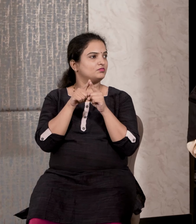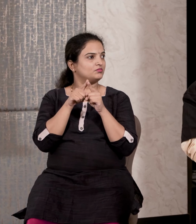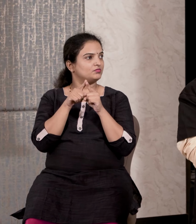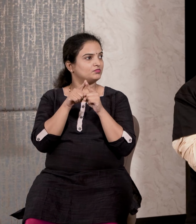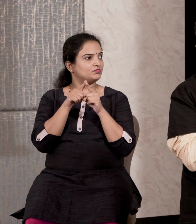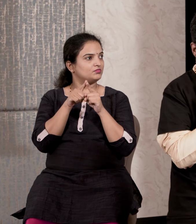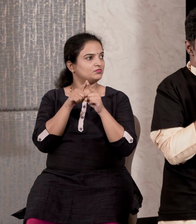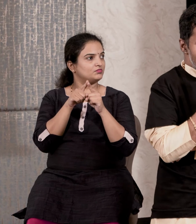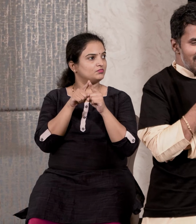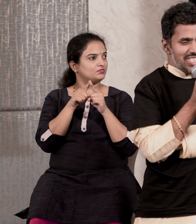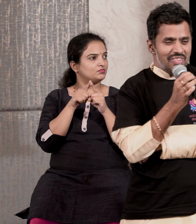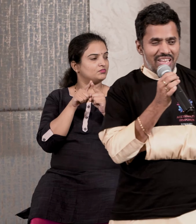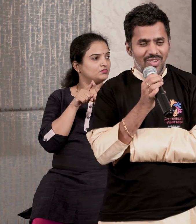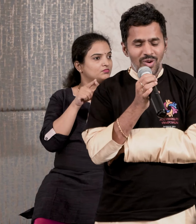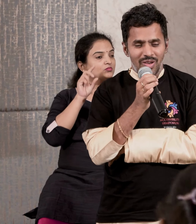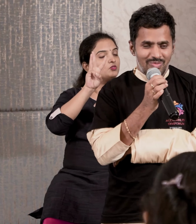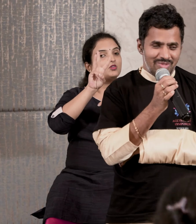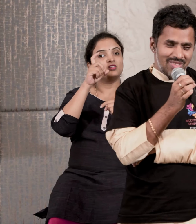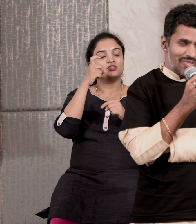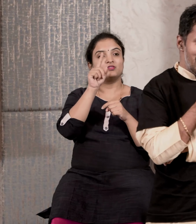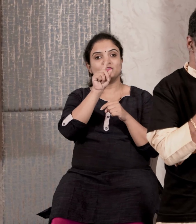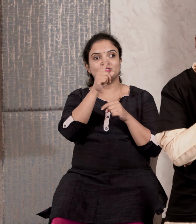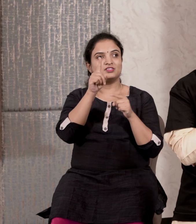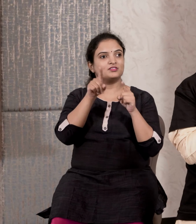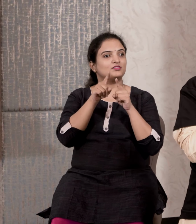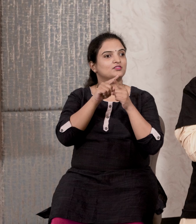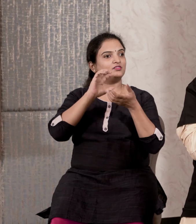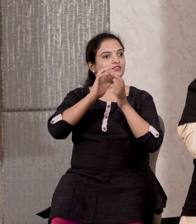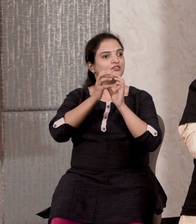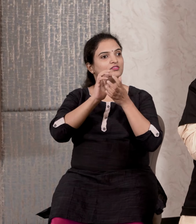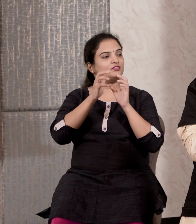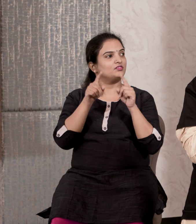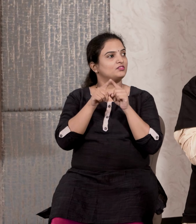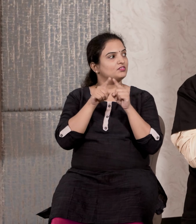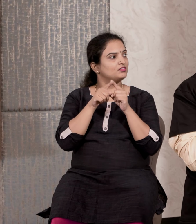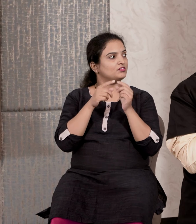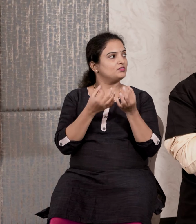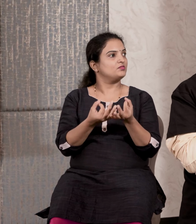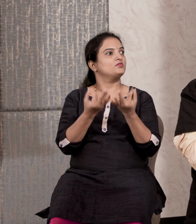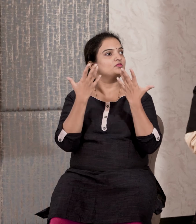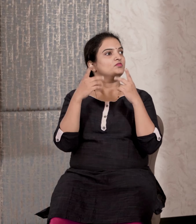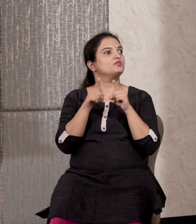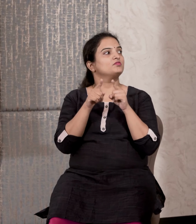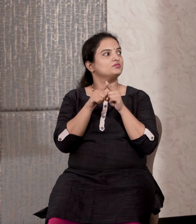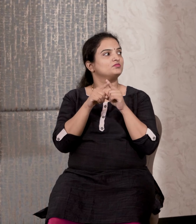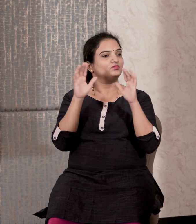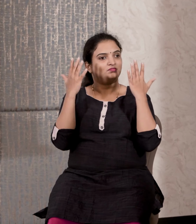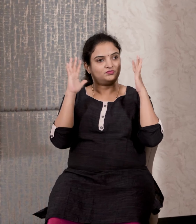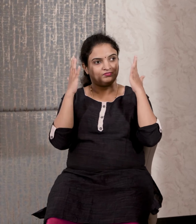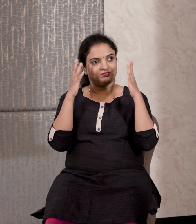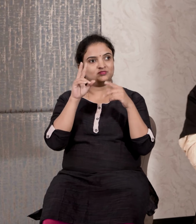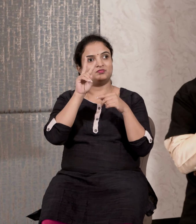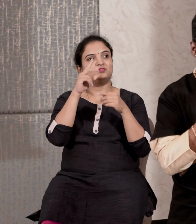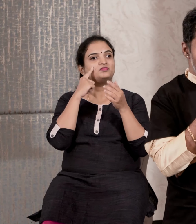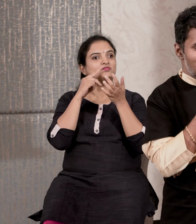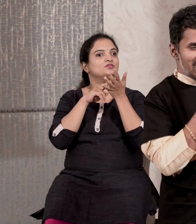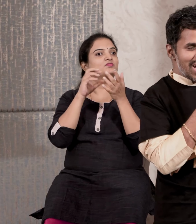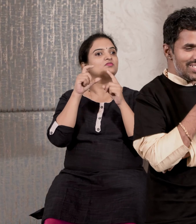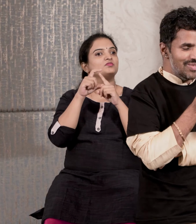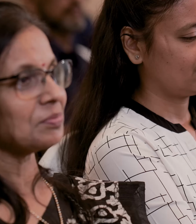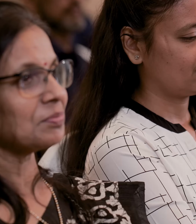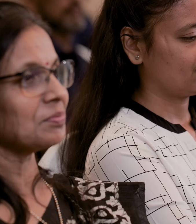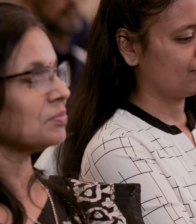47 seconds. 37. Oh, very close to half a minute. Fabulous, Vinod. Incredible. Thank you so much for